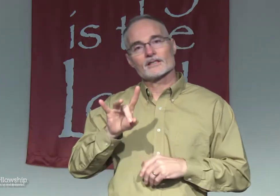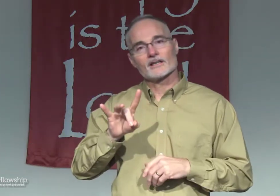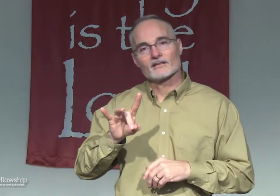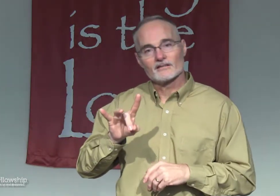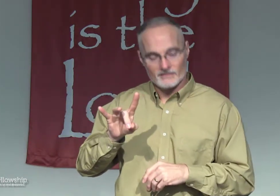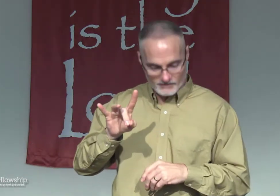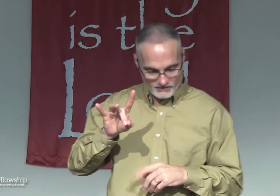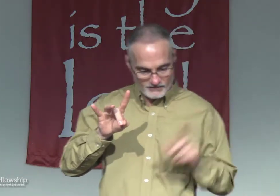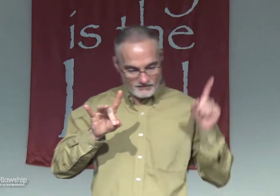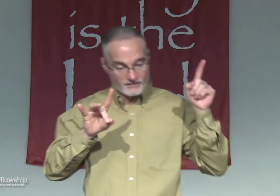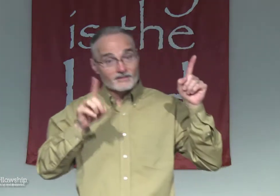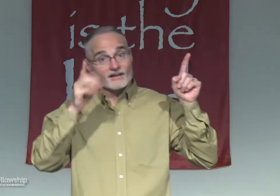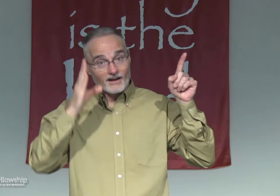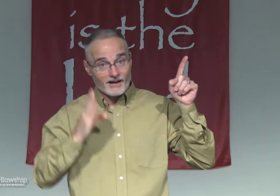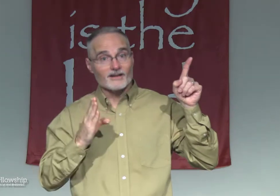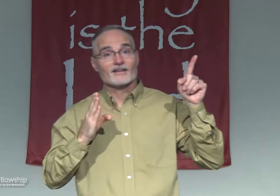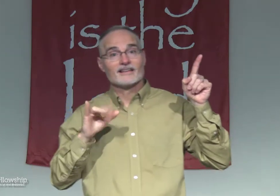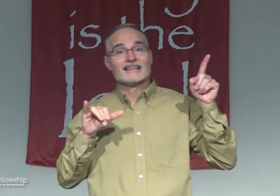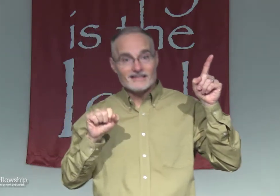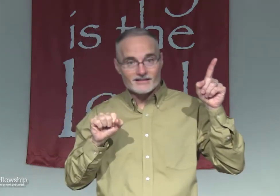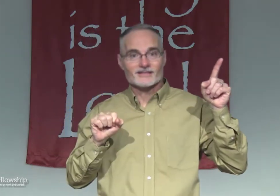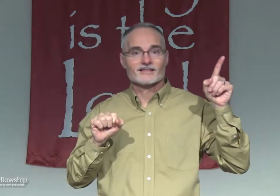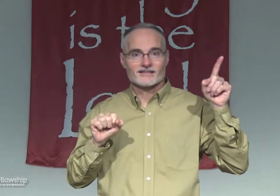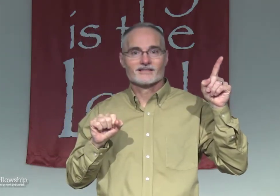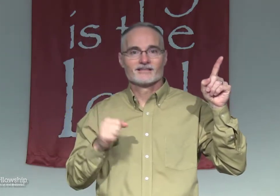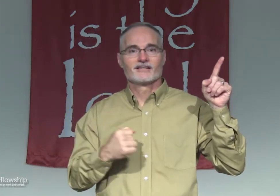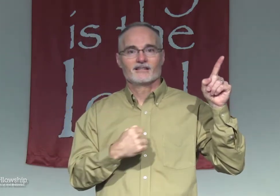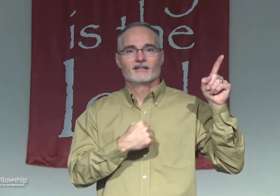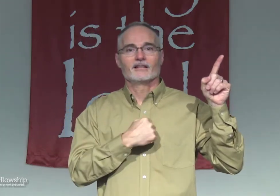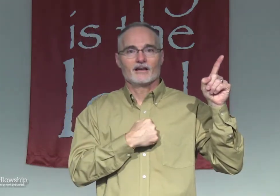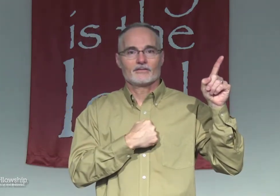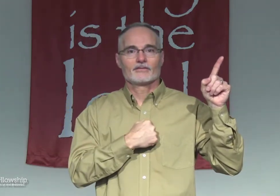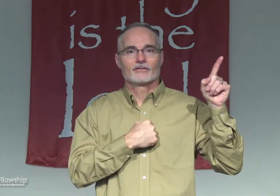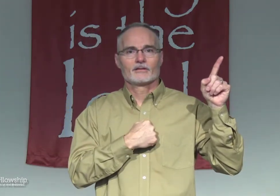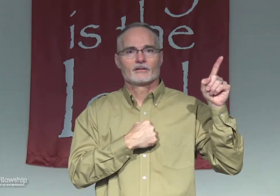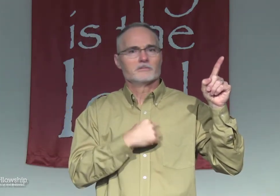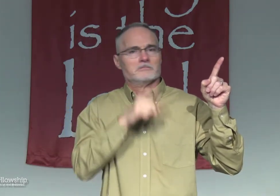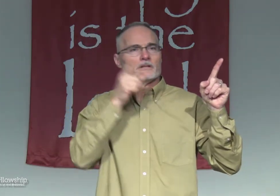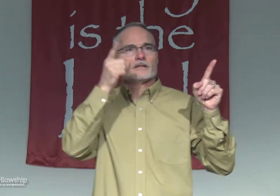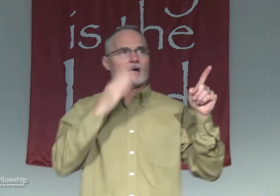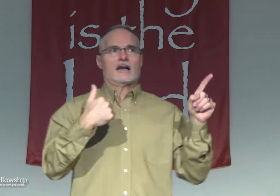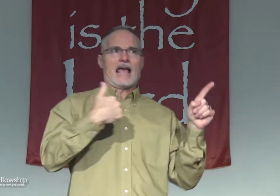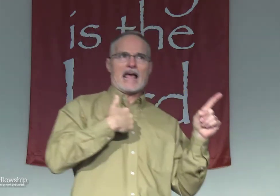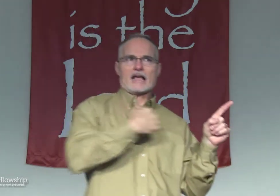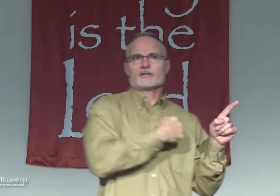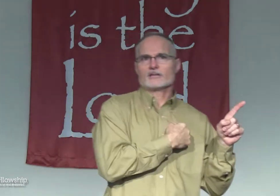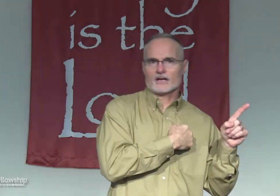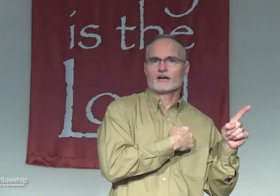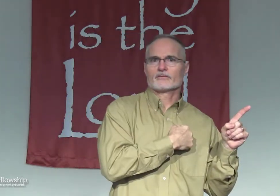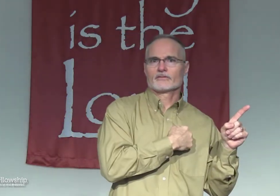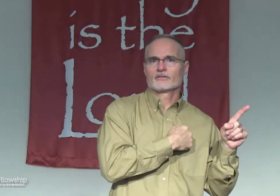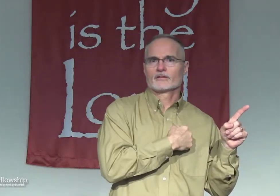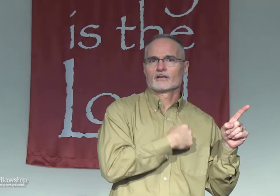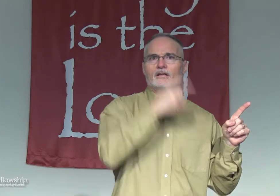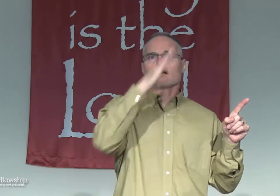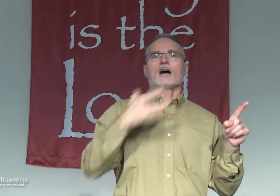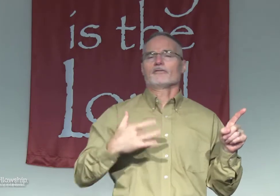1 John chapter 4, verse 8 says, God is love. Not that he has